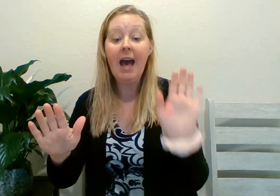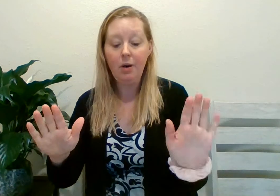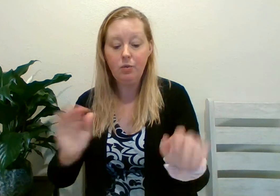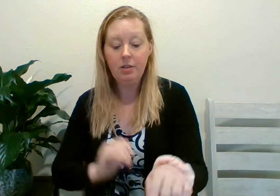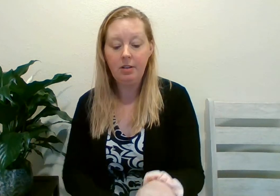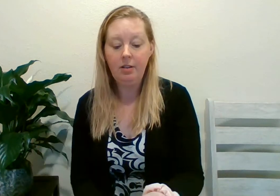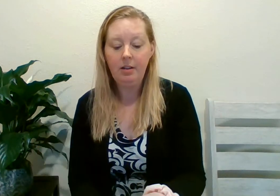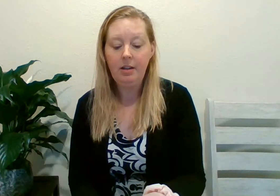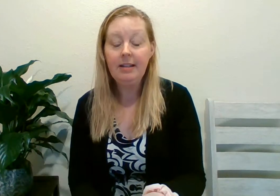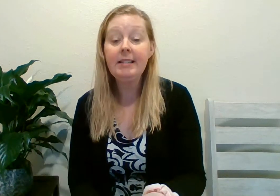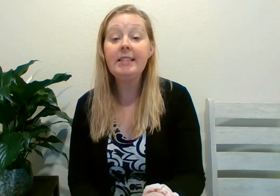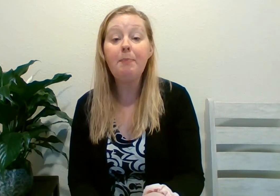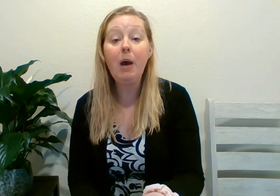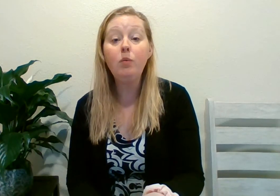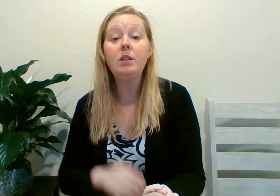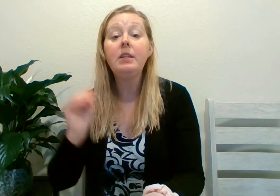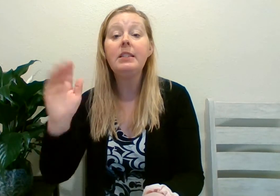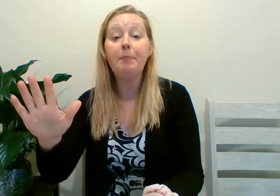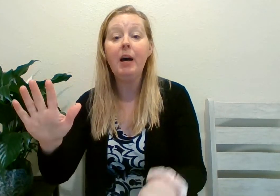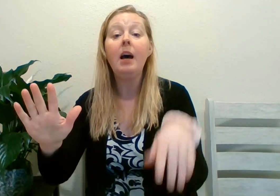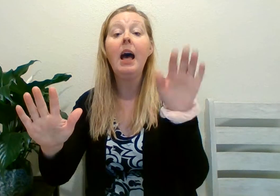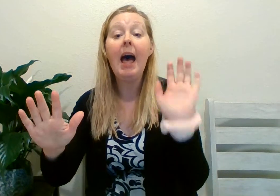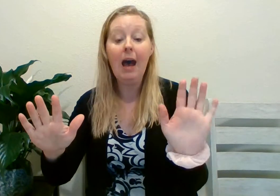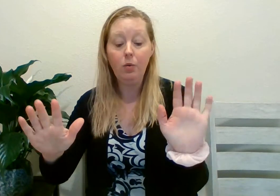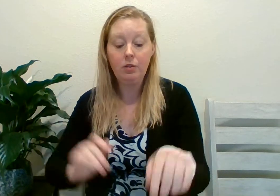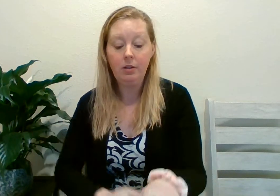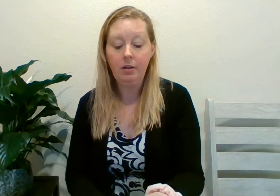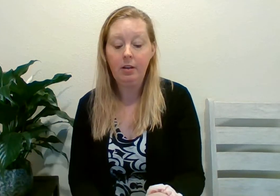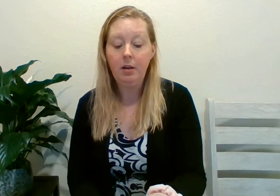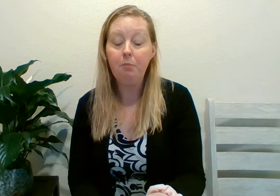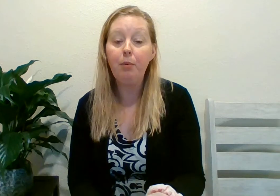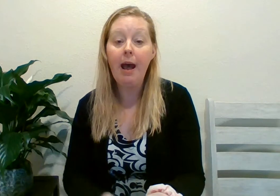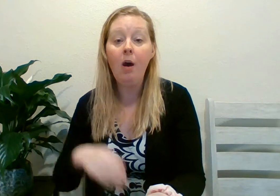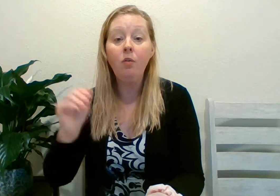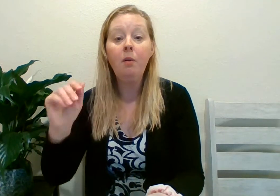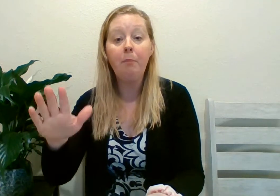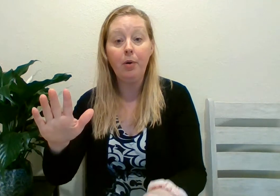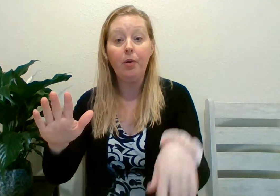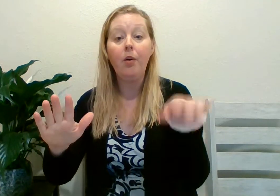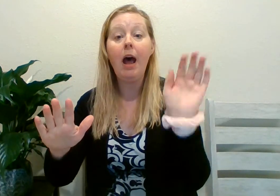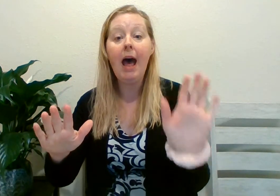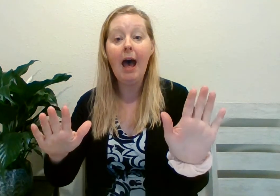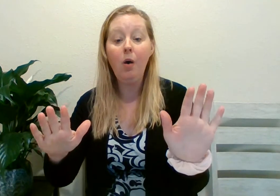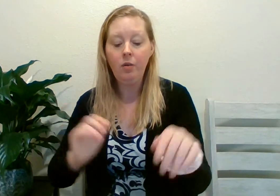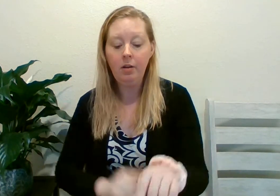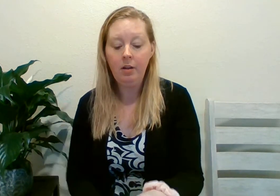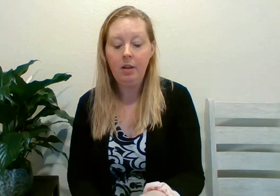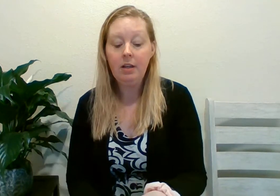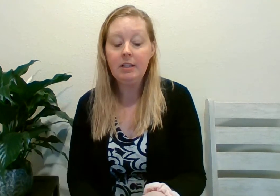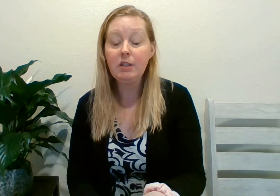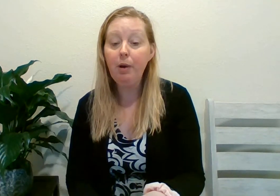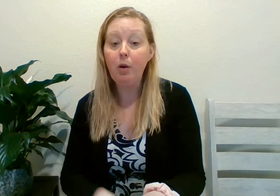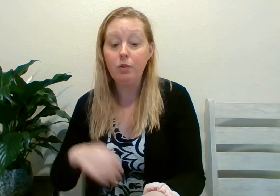Out. Spout. Spuh. Out. Brown. Brr. Oound. Sprout.